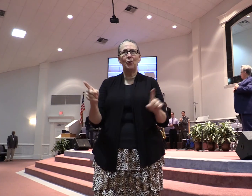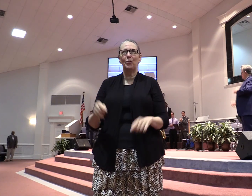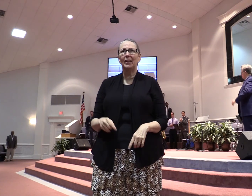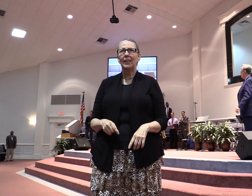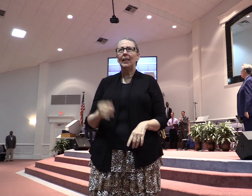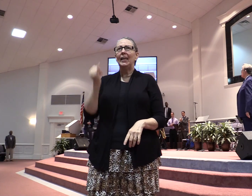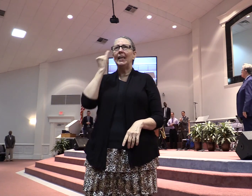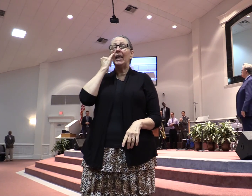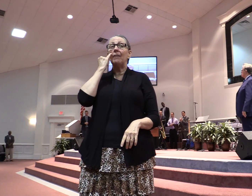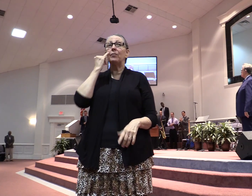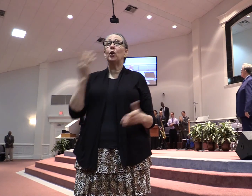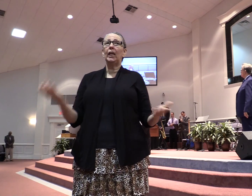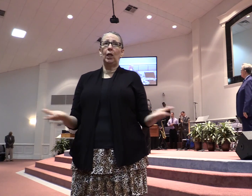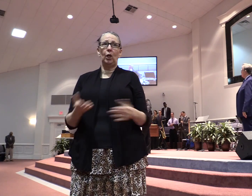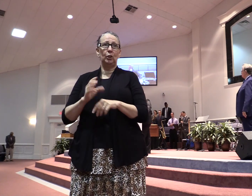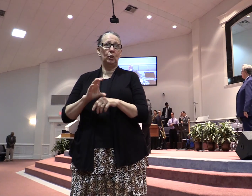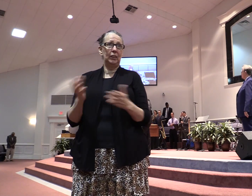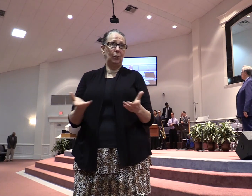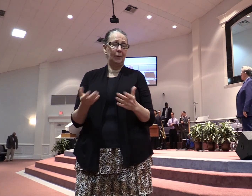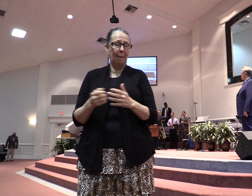If you're in this house, hallelujah,